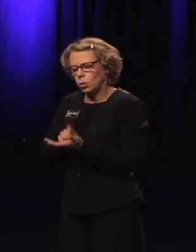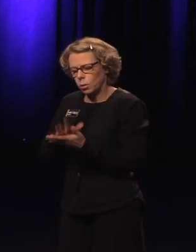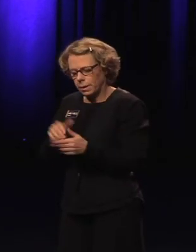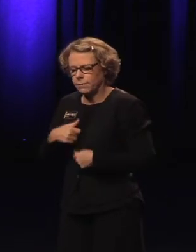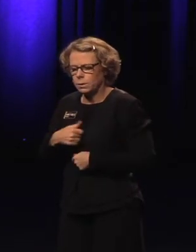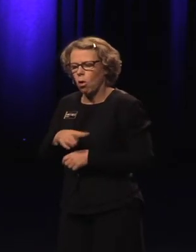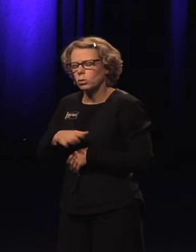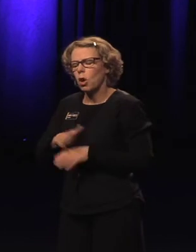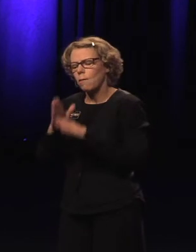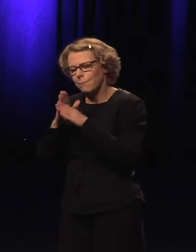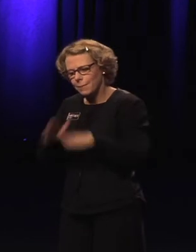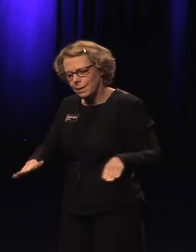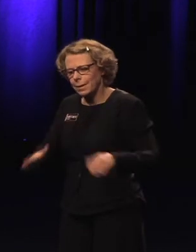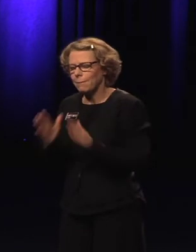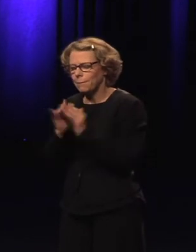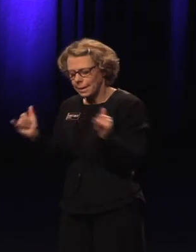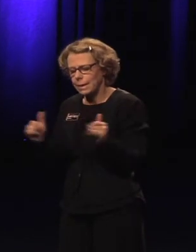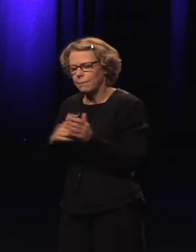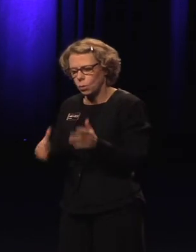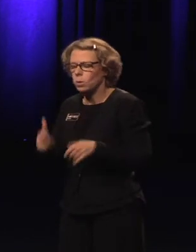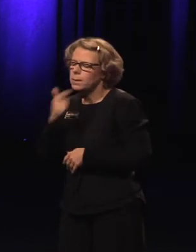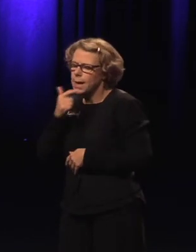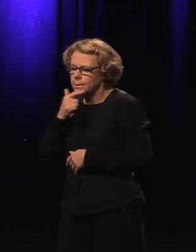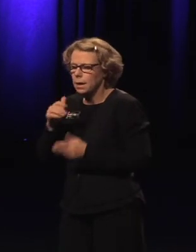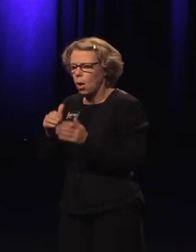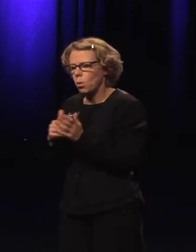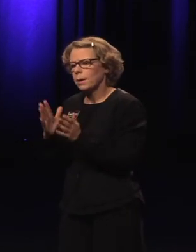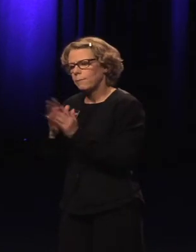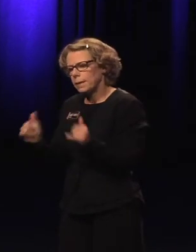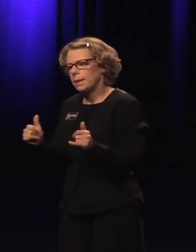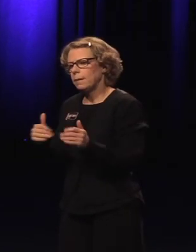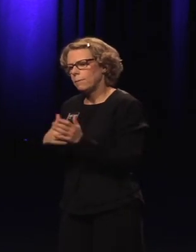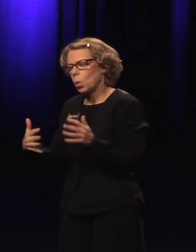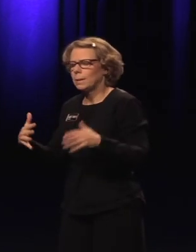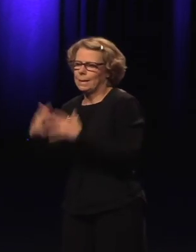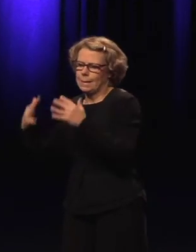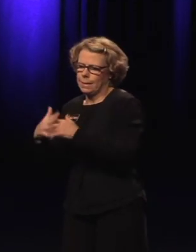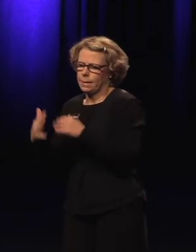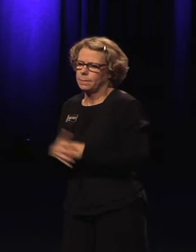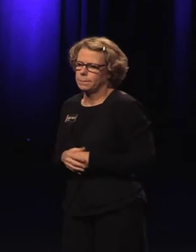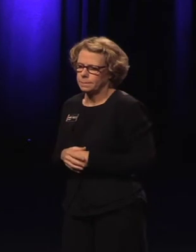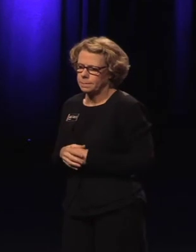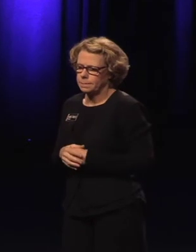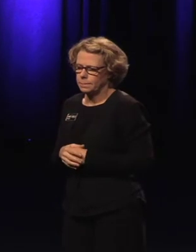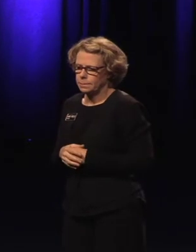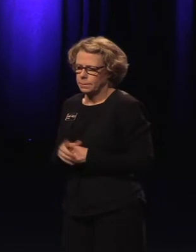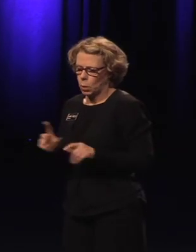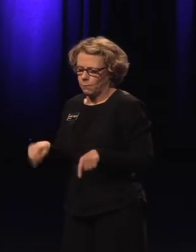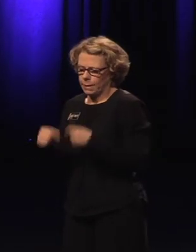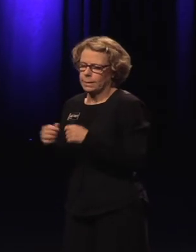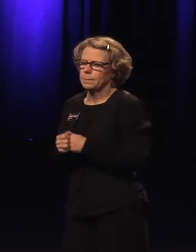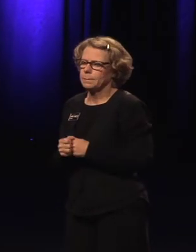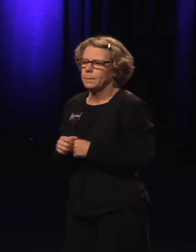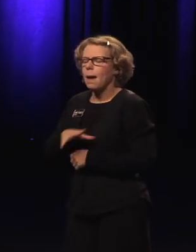want. Human rights are universal, they're interrelated and indivisible. All human rights